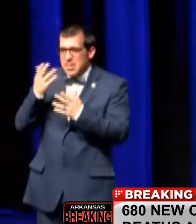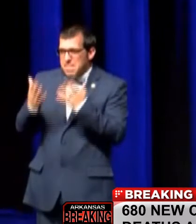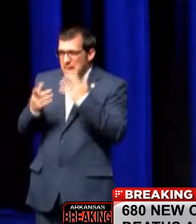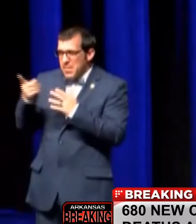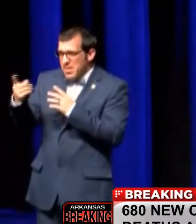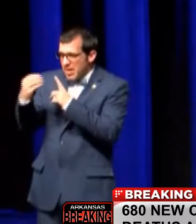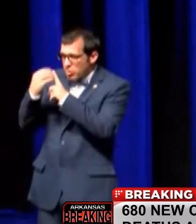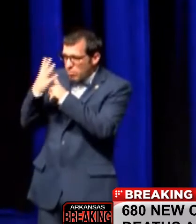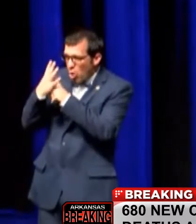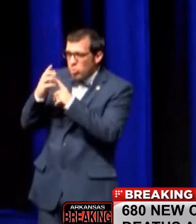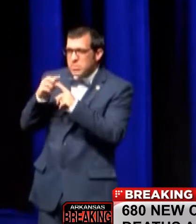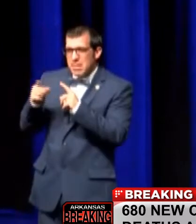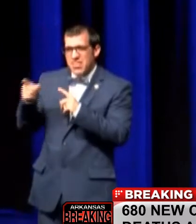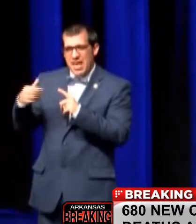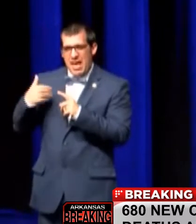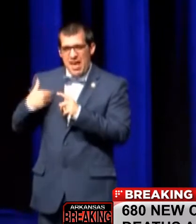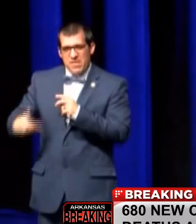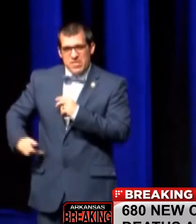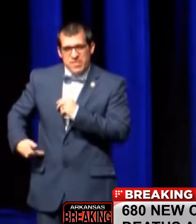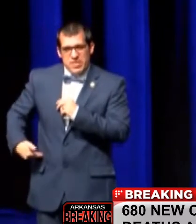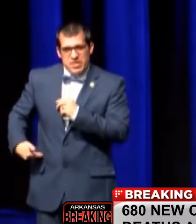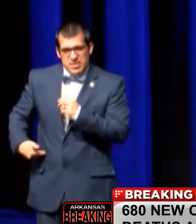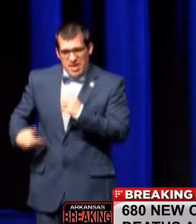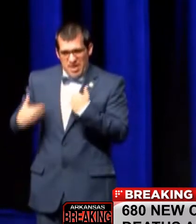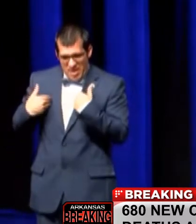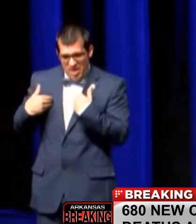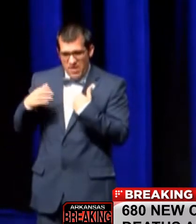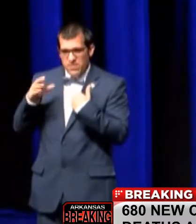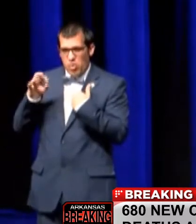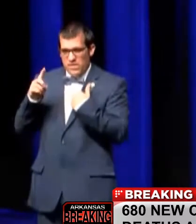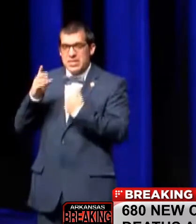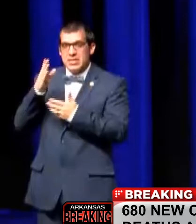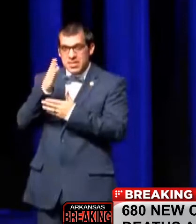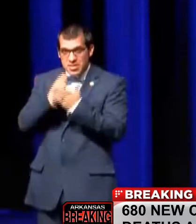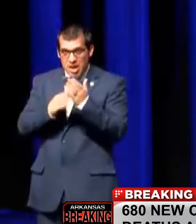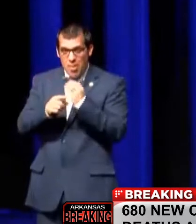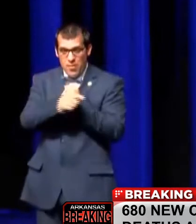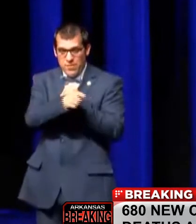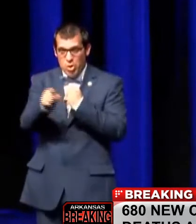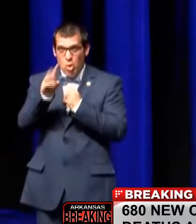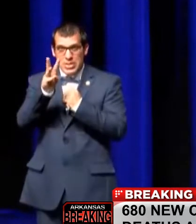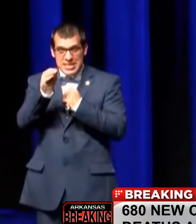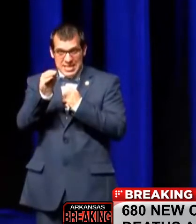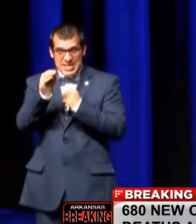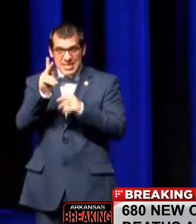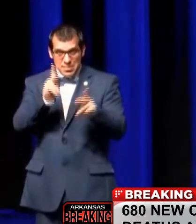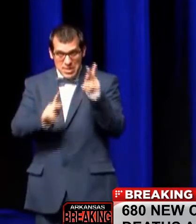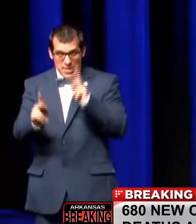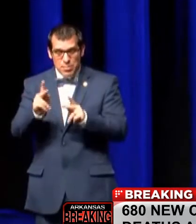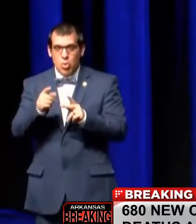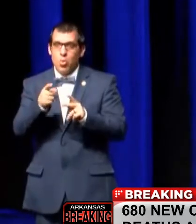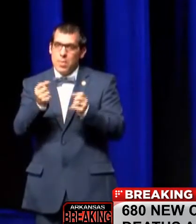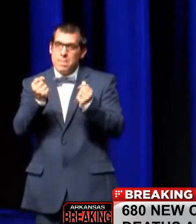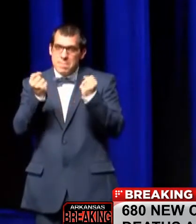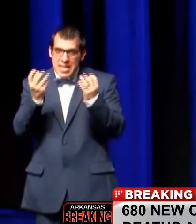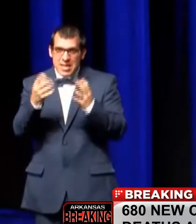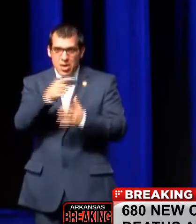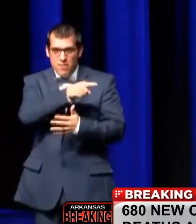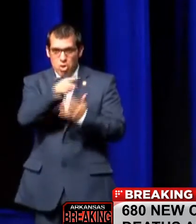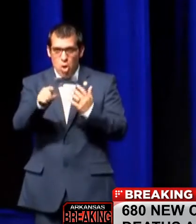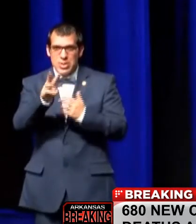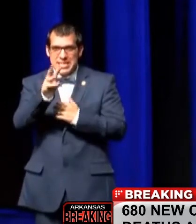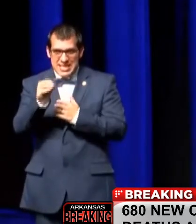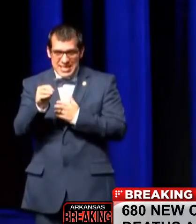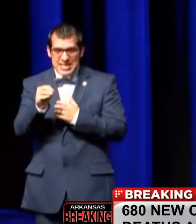been exposed. They just had a gut feeling. And some of those 60 individuals, in fact, many of them,